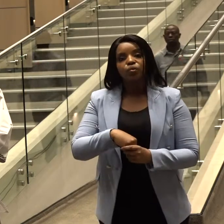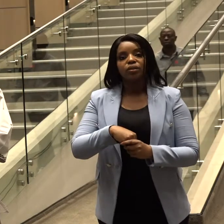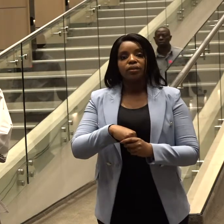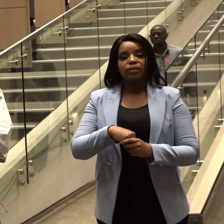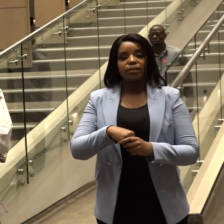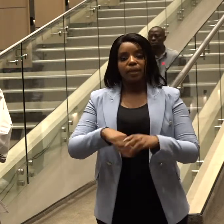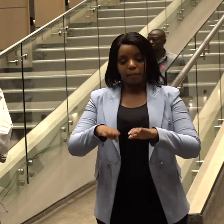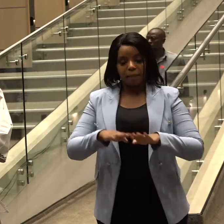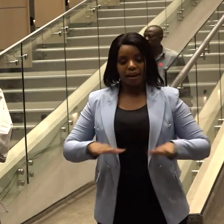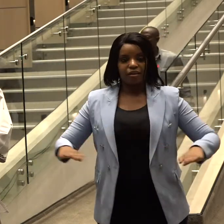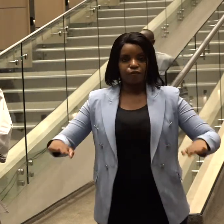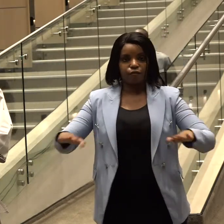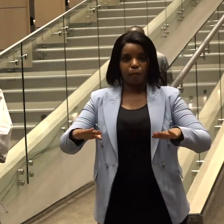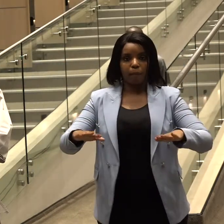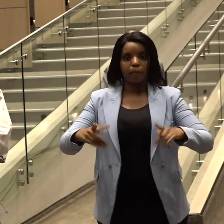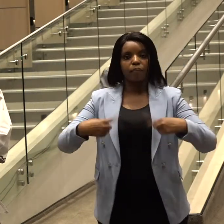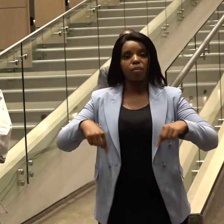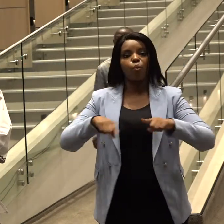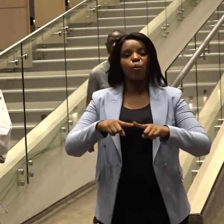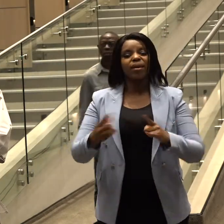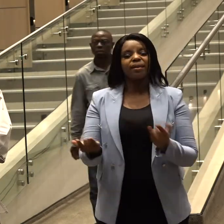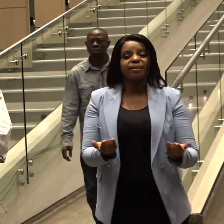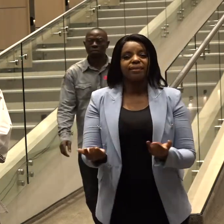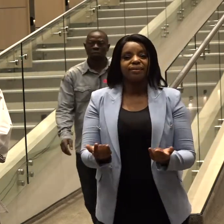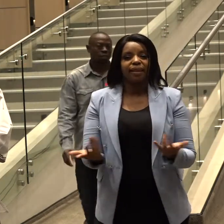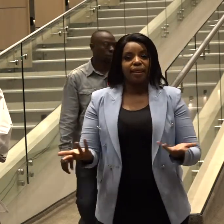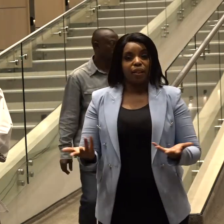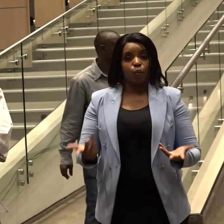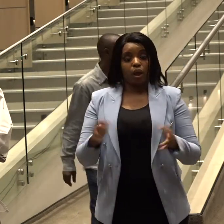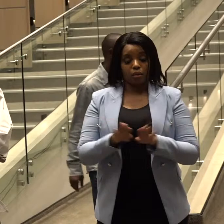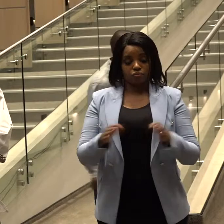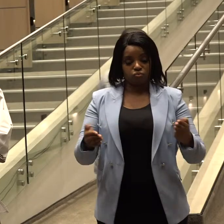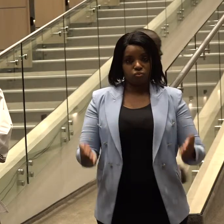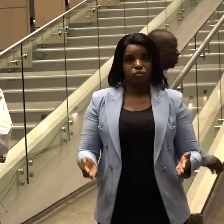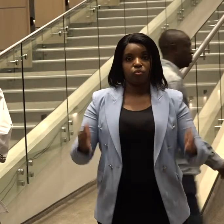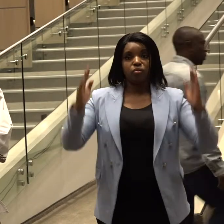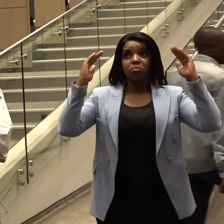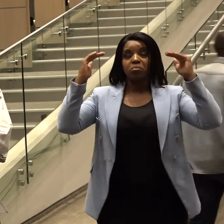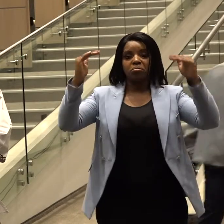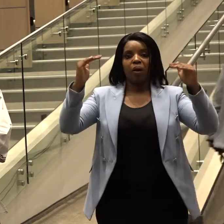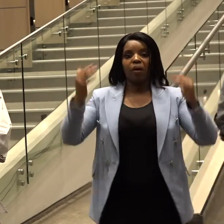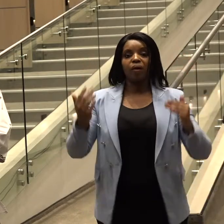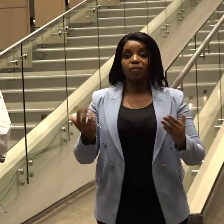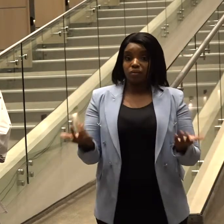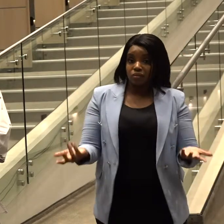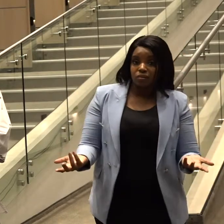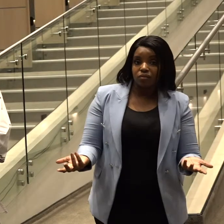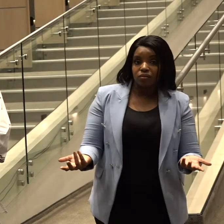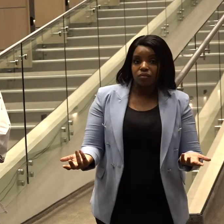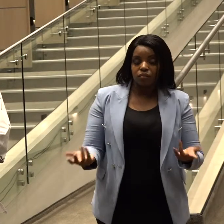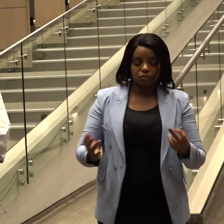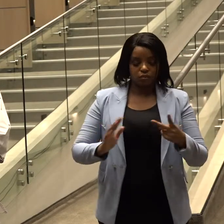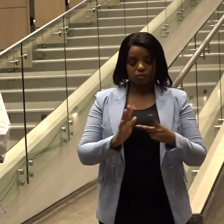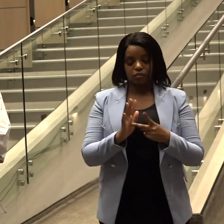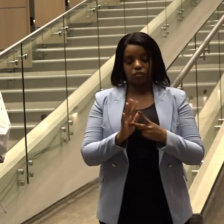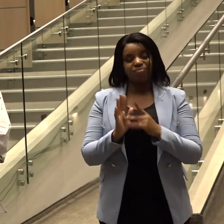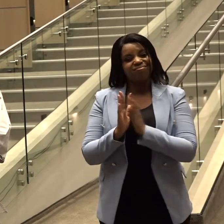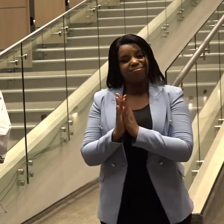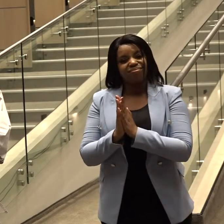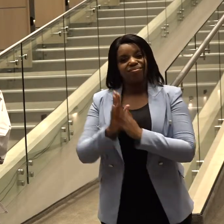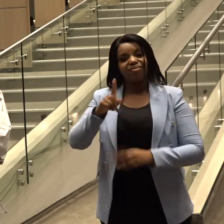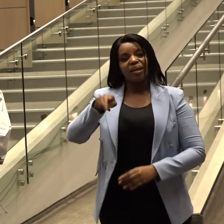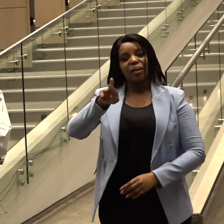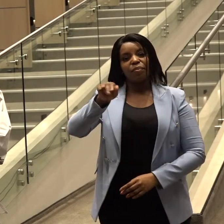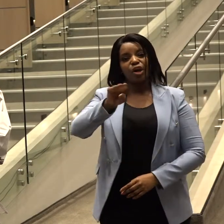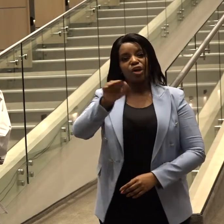platform where we'll be able to sell and invite prasa to be part of you